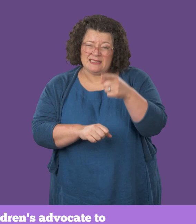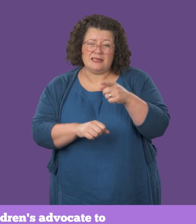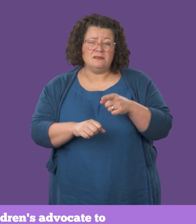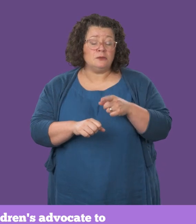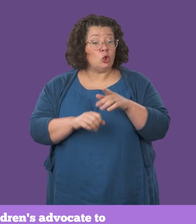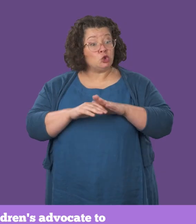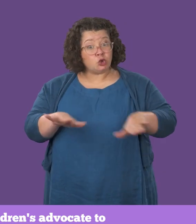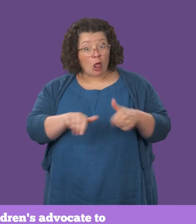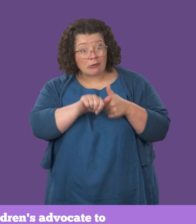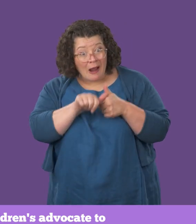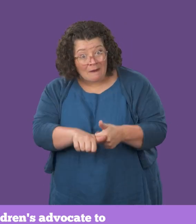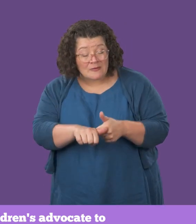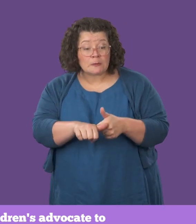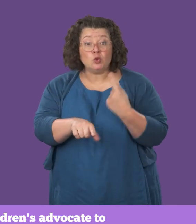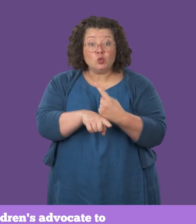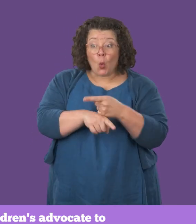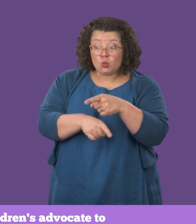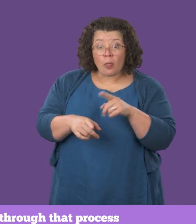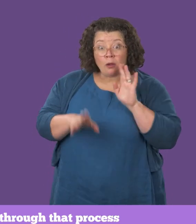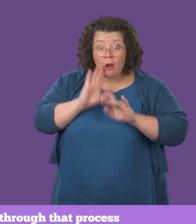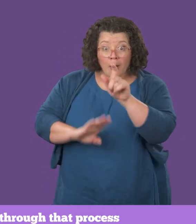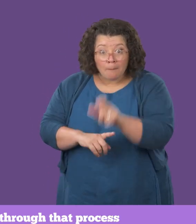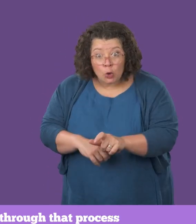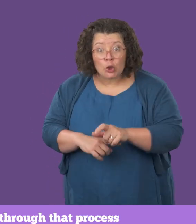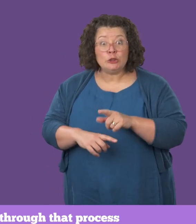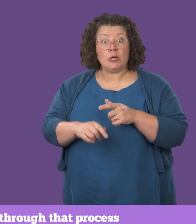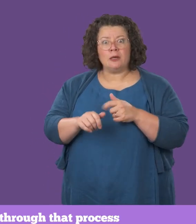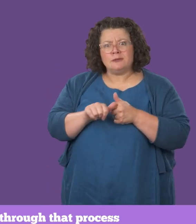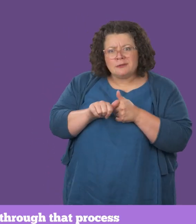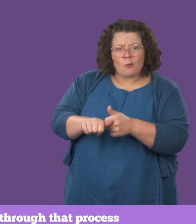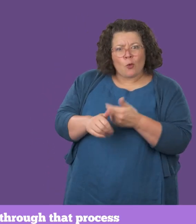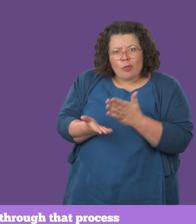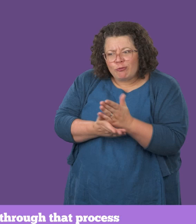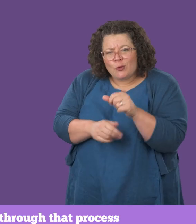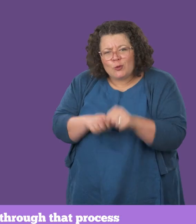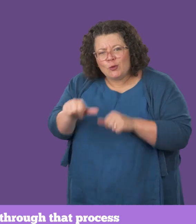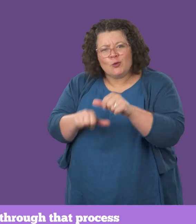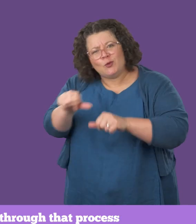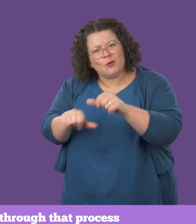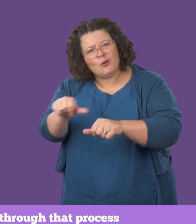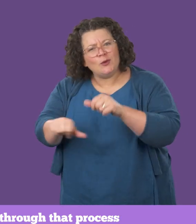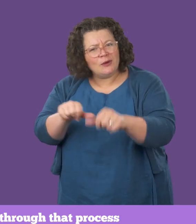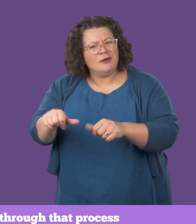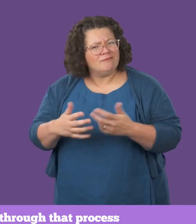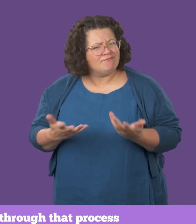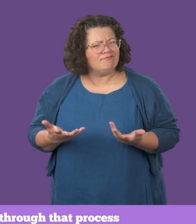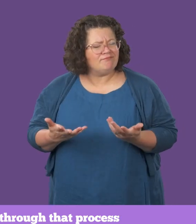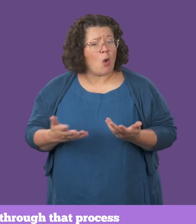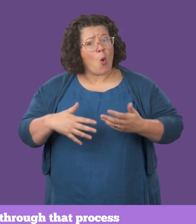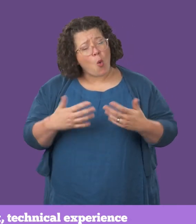advocate, to talk to the young person about, would they rather you support them through that process as the children's advocate, or would they rather